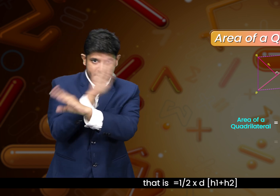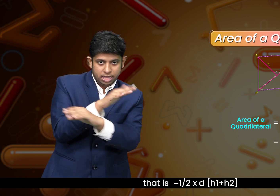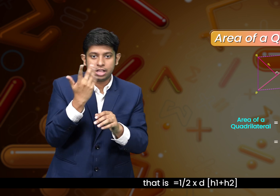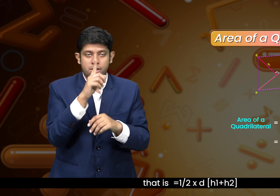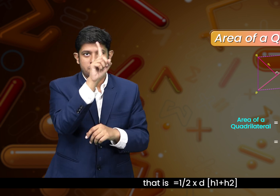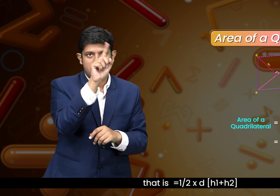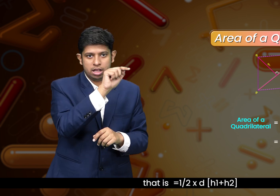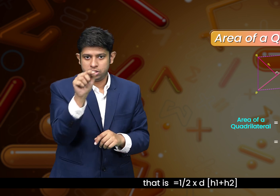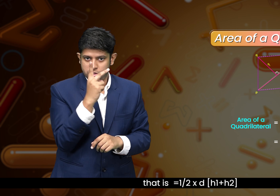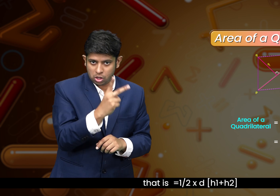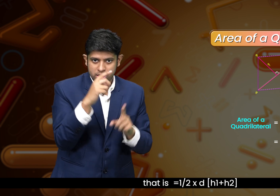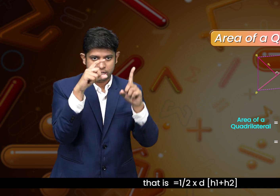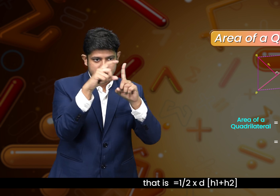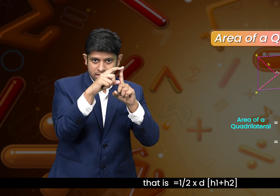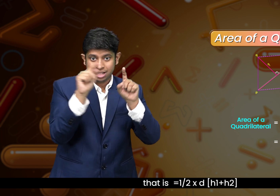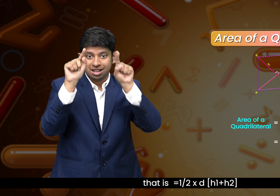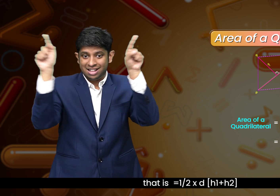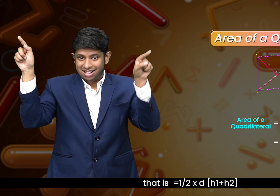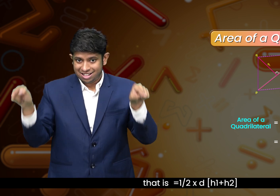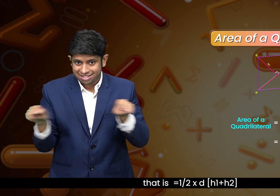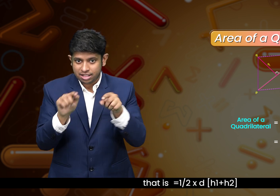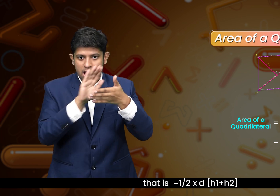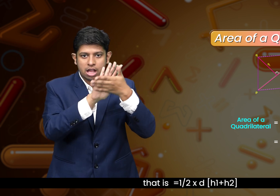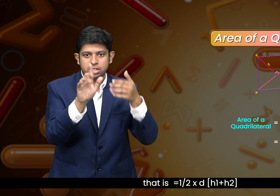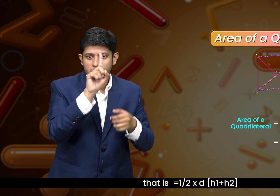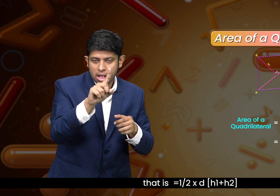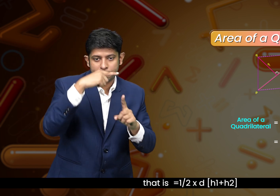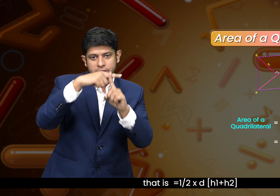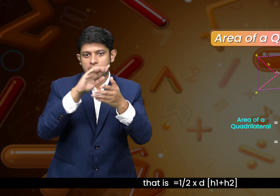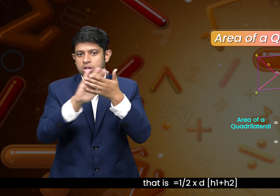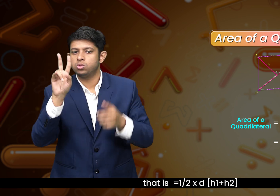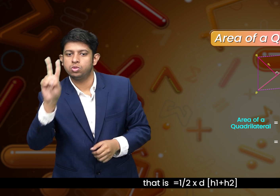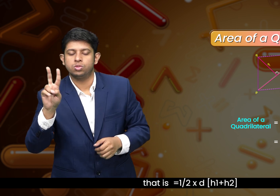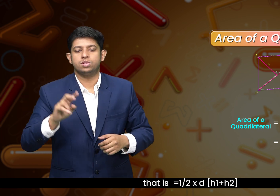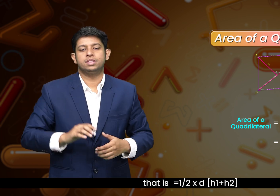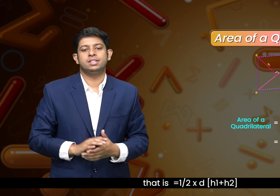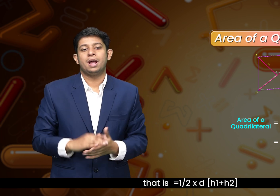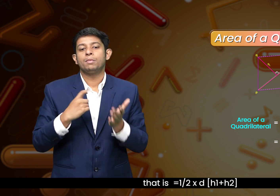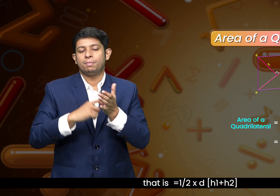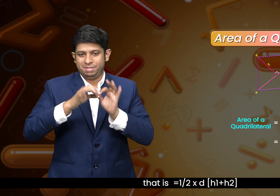that is equal to half into d into h1 plus h2.